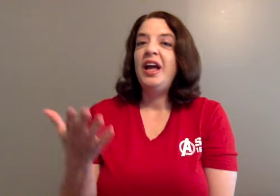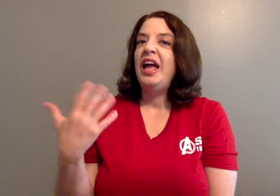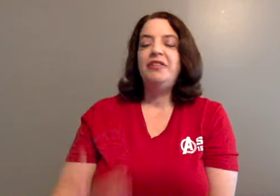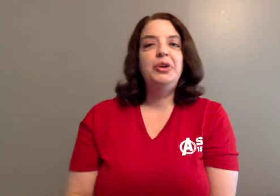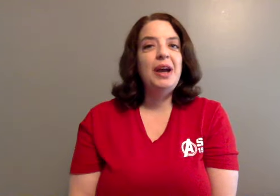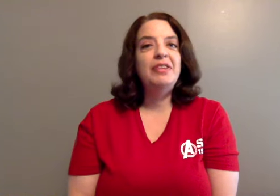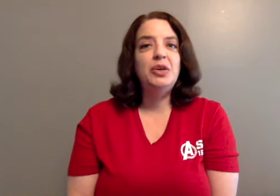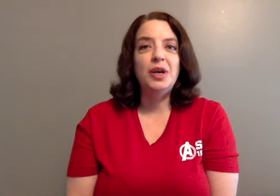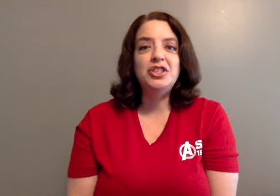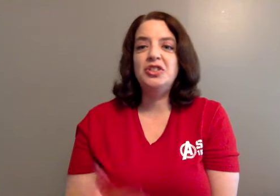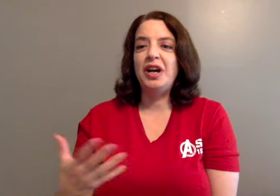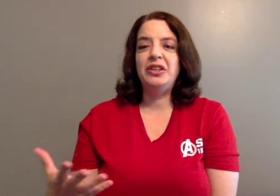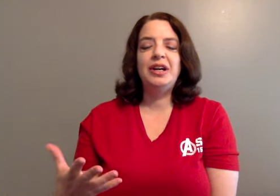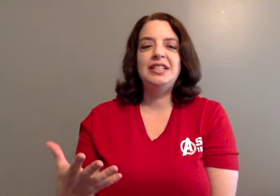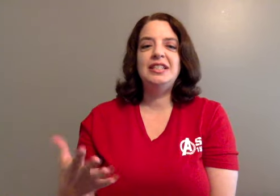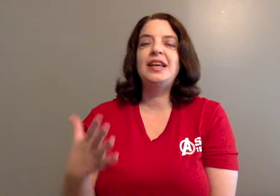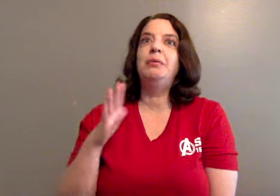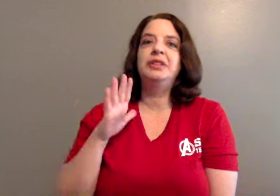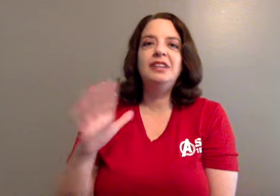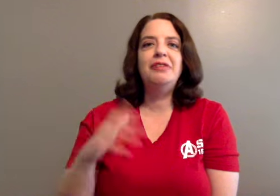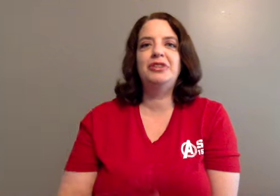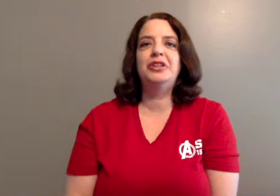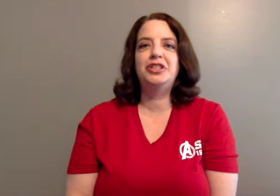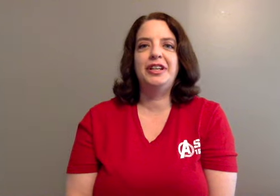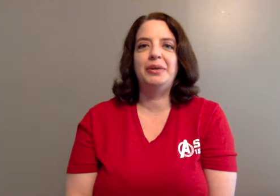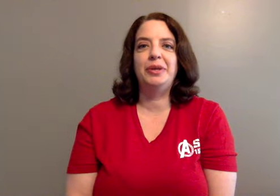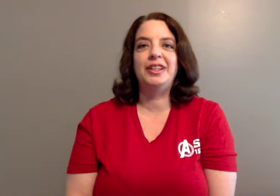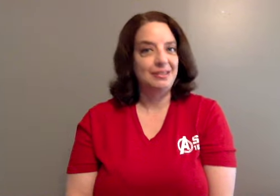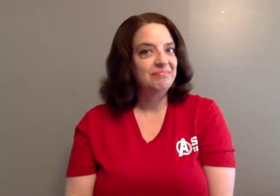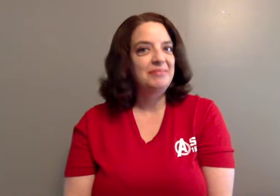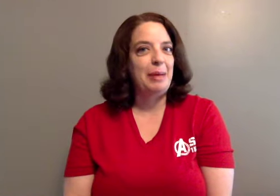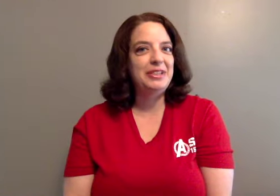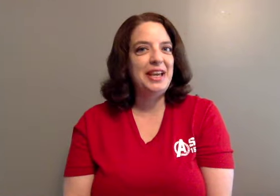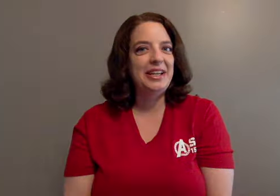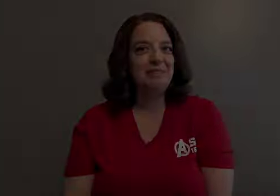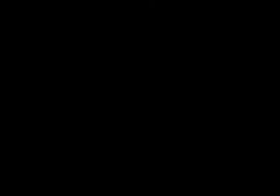If you have any questions or other ideas, I would love for you to share that with us. Happy signing!